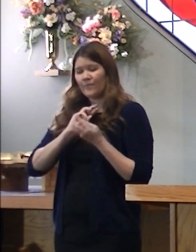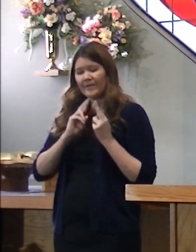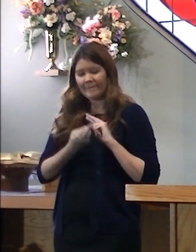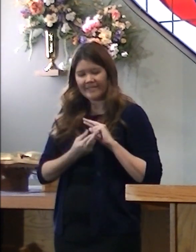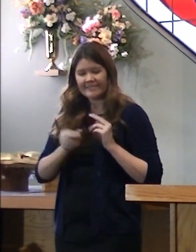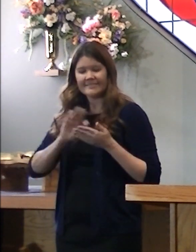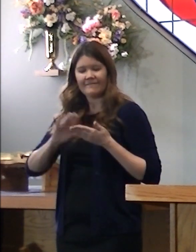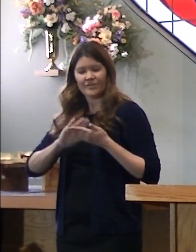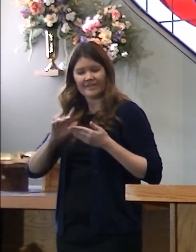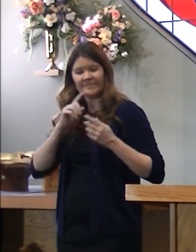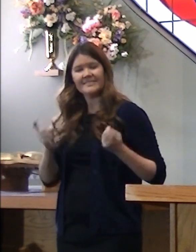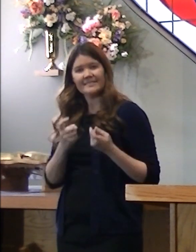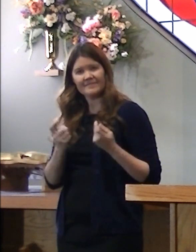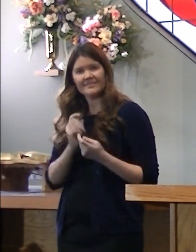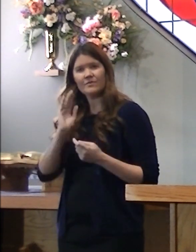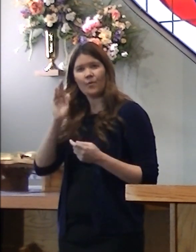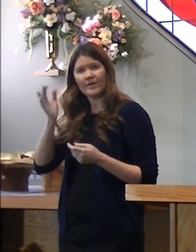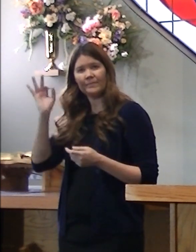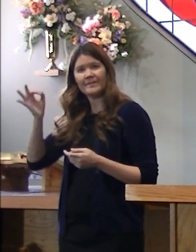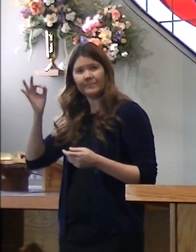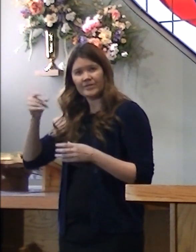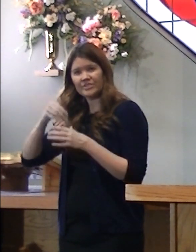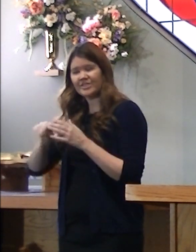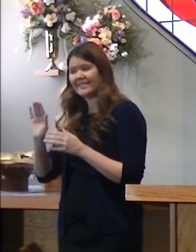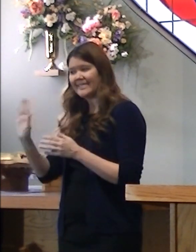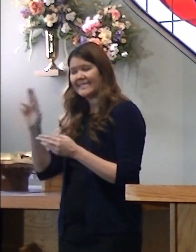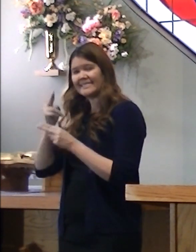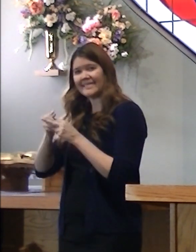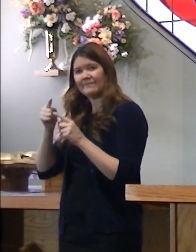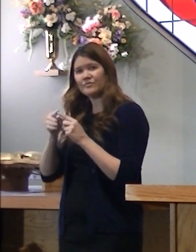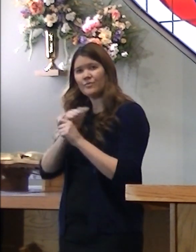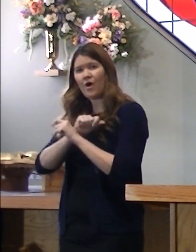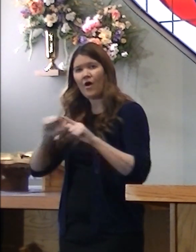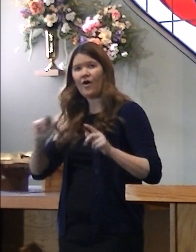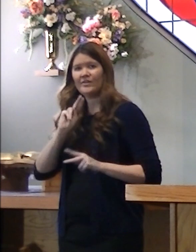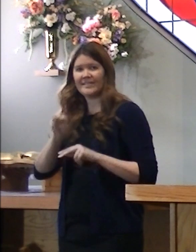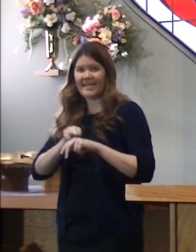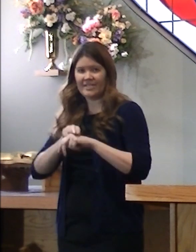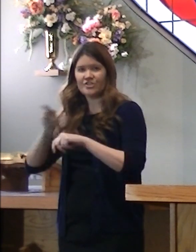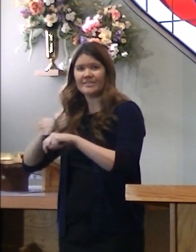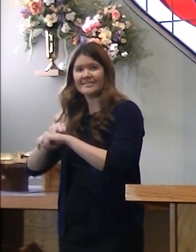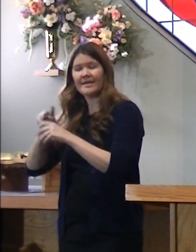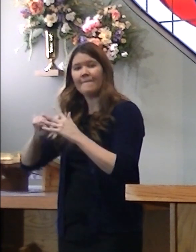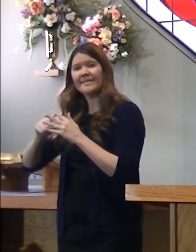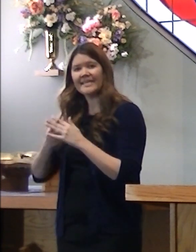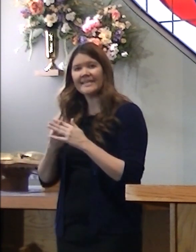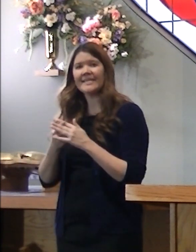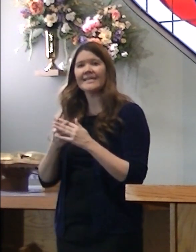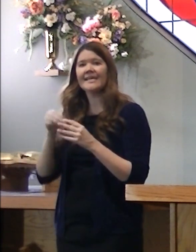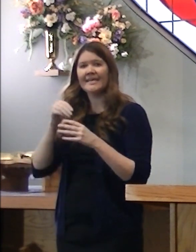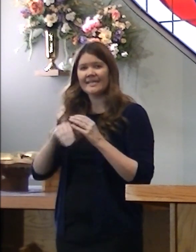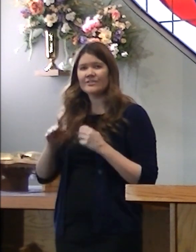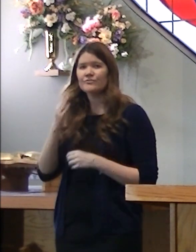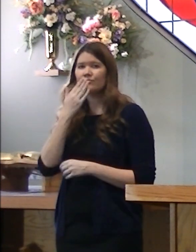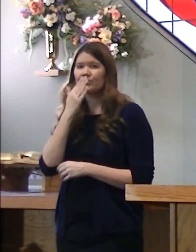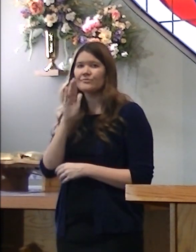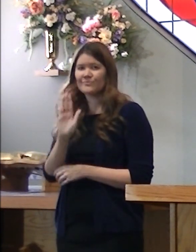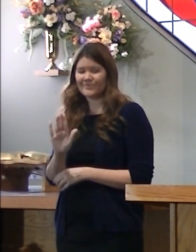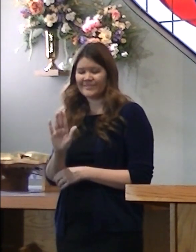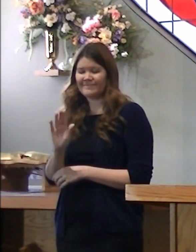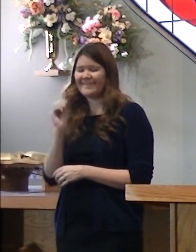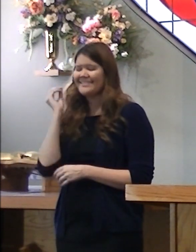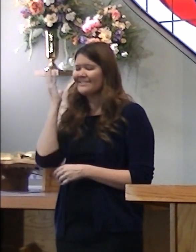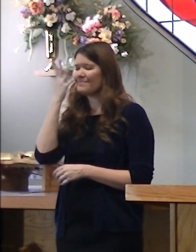of sins will be preached in his name to all nations, beginning in Jerusalem." And that's the beauty of the